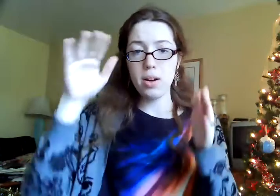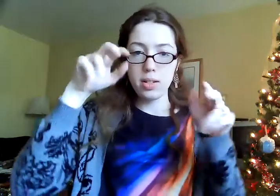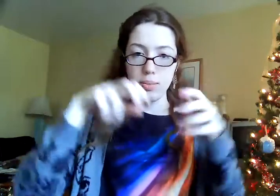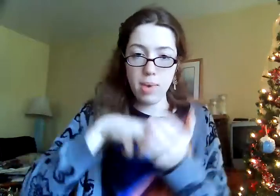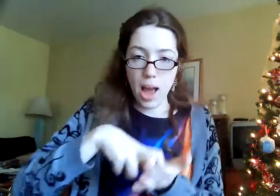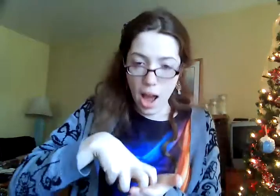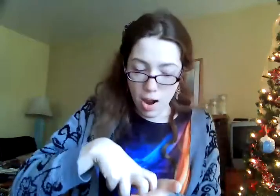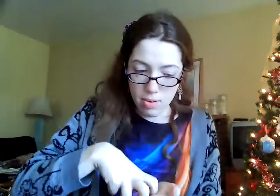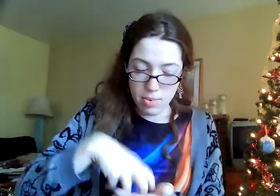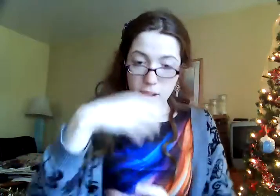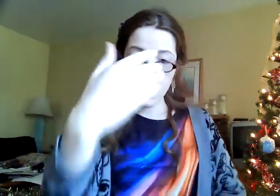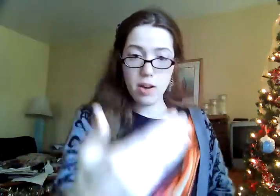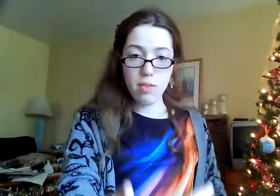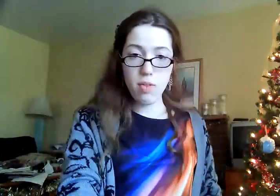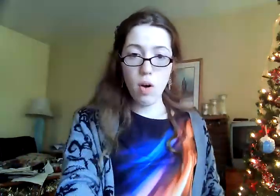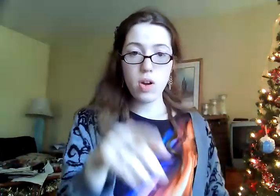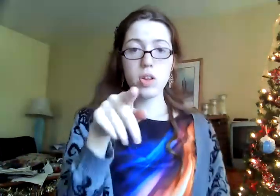Shepherds bowed before you.